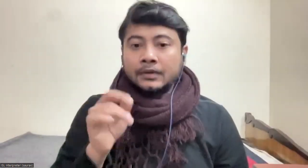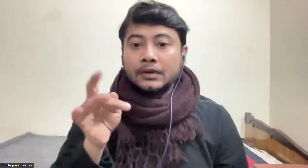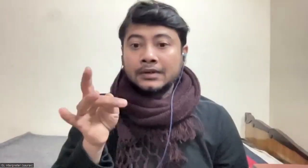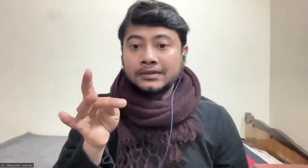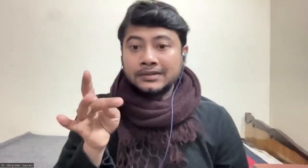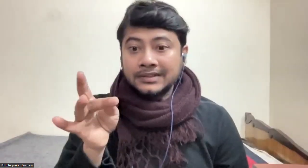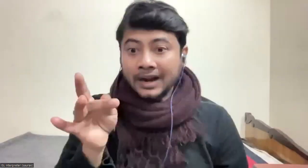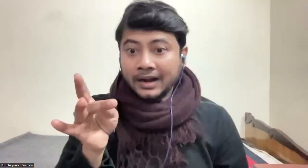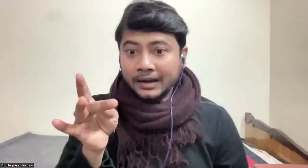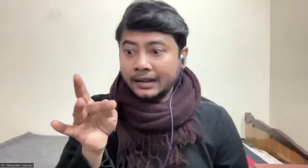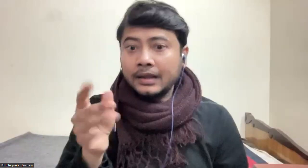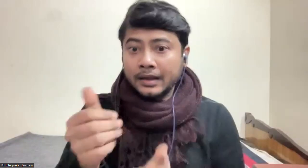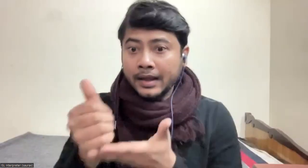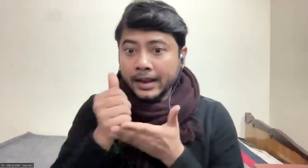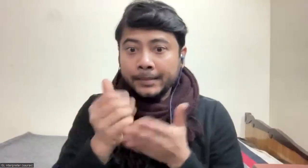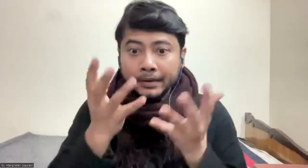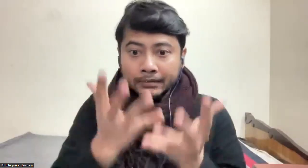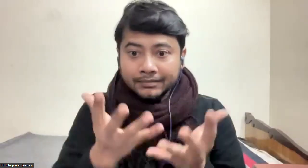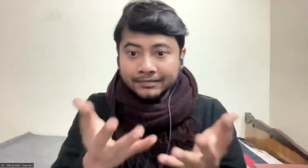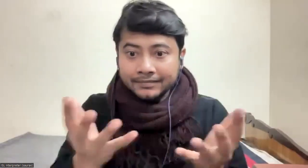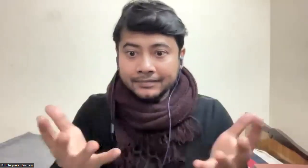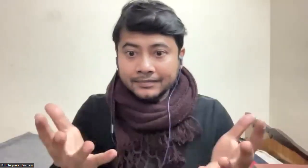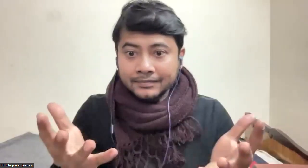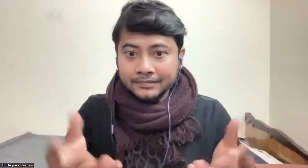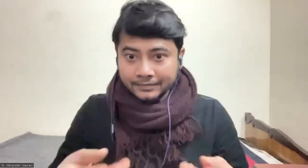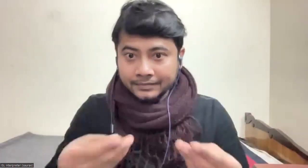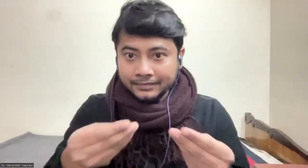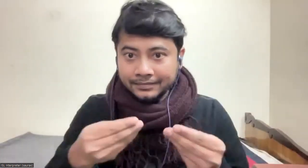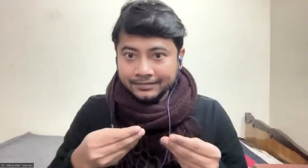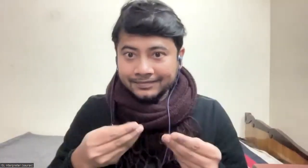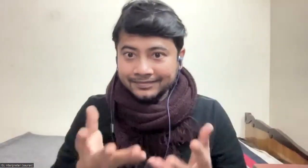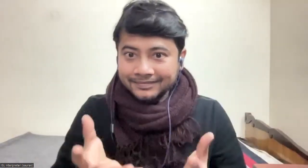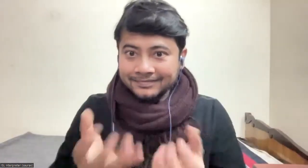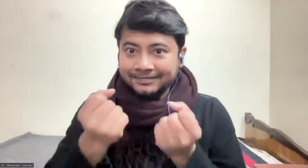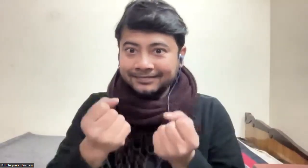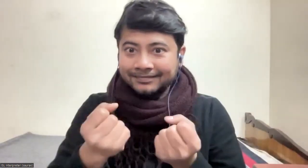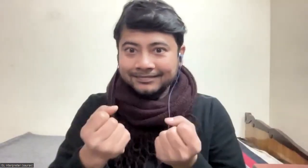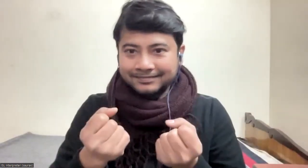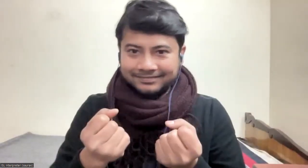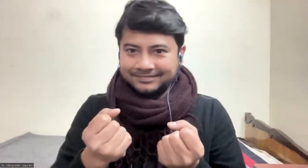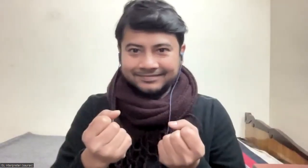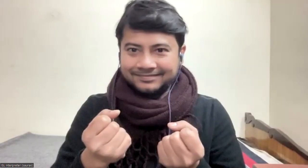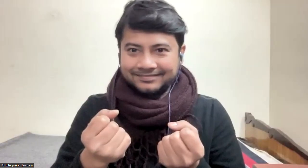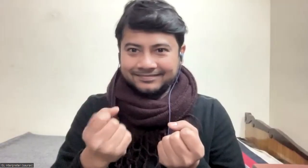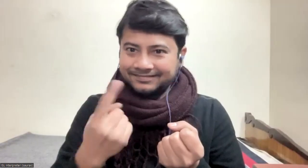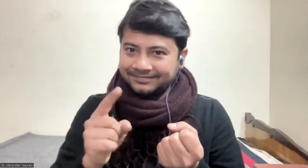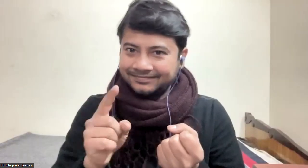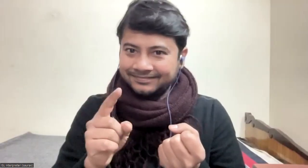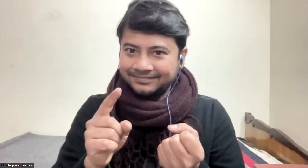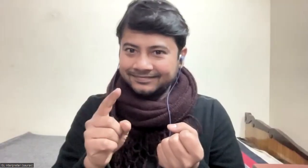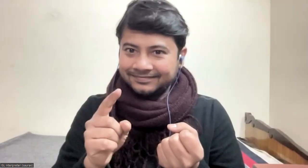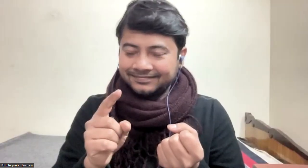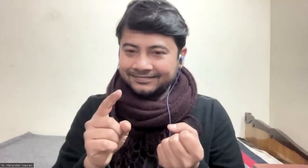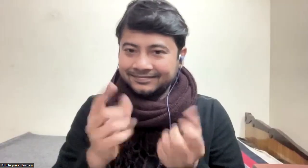any material things. Like I want, a good job, so I should chant this Hare